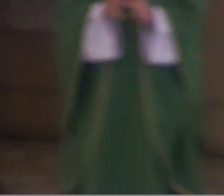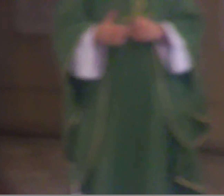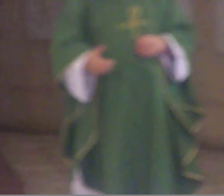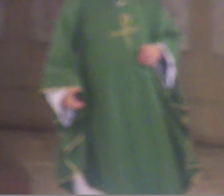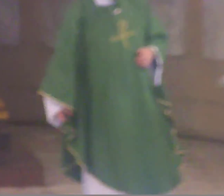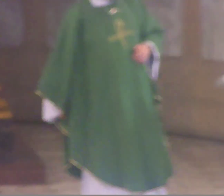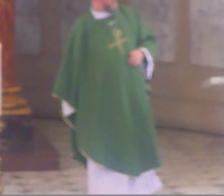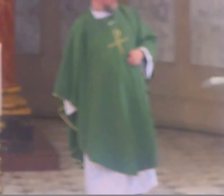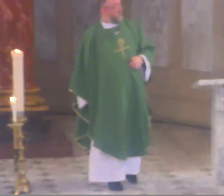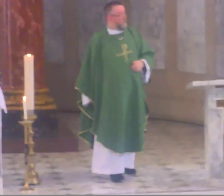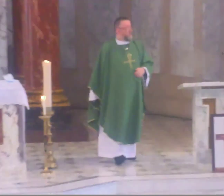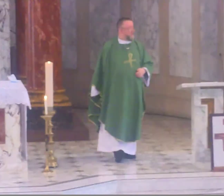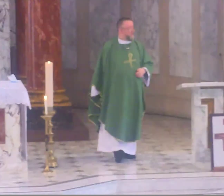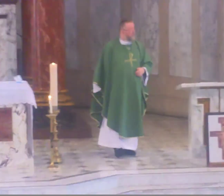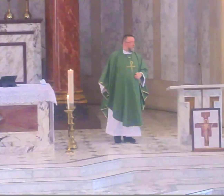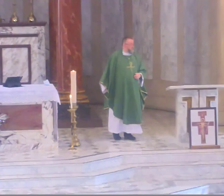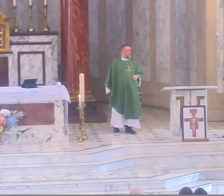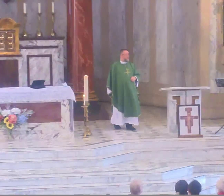of Jesus.